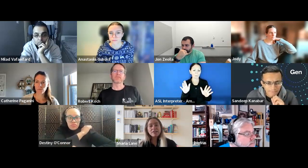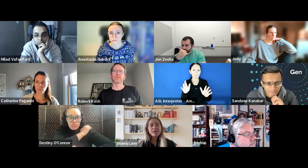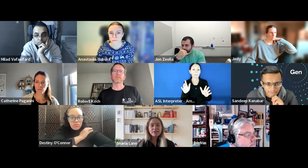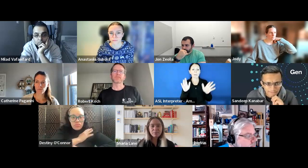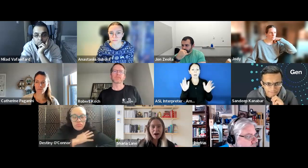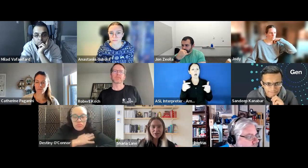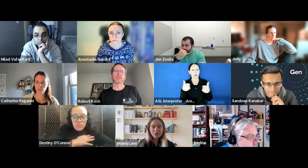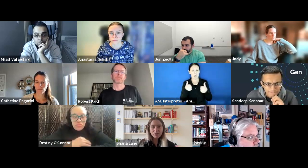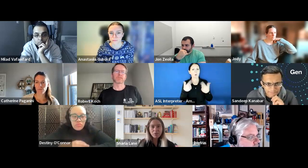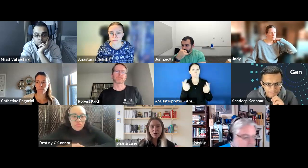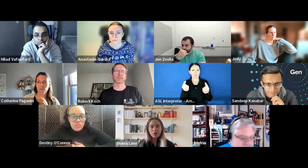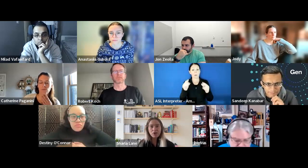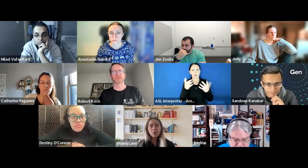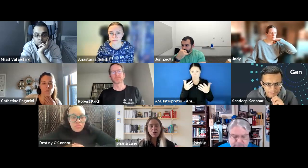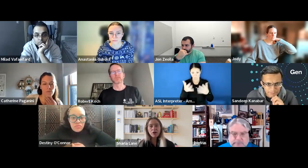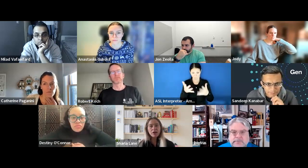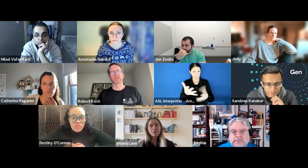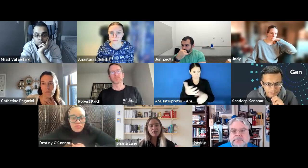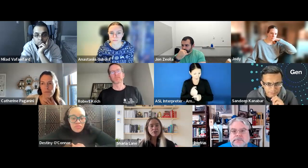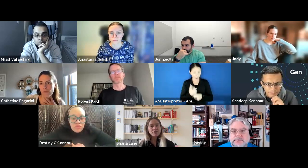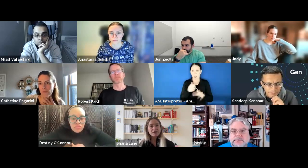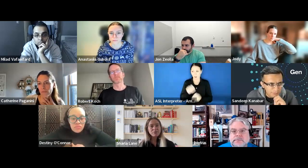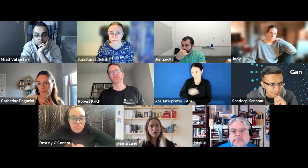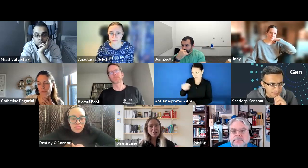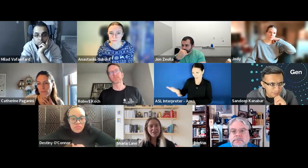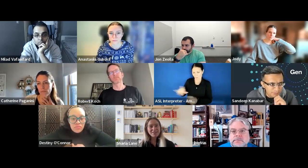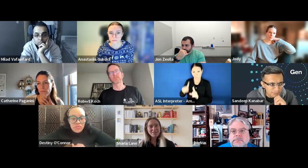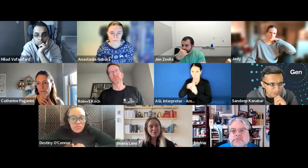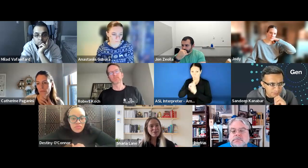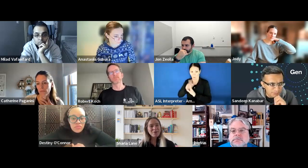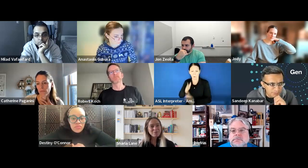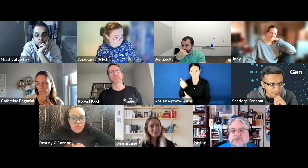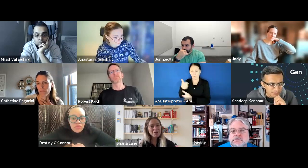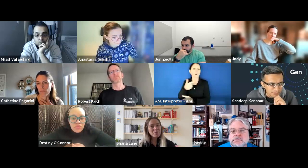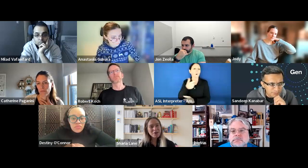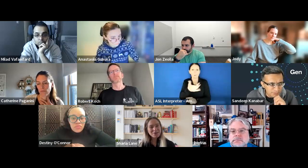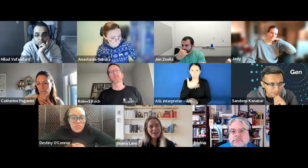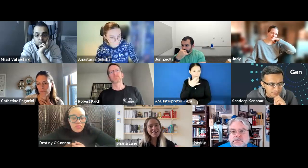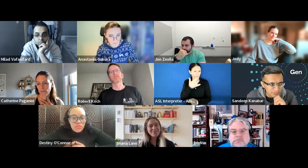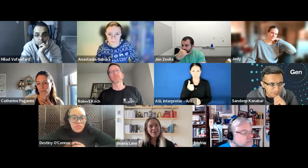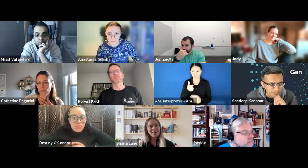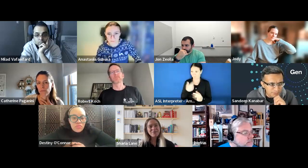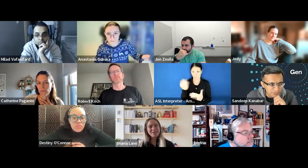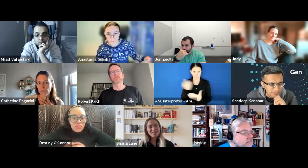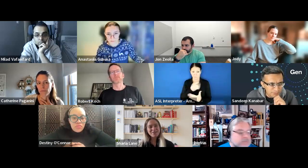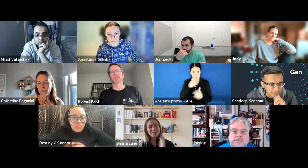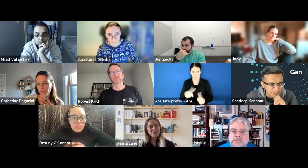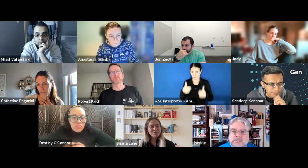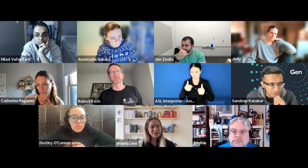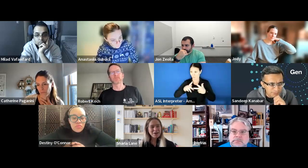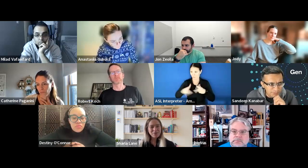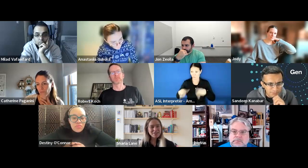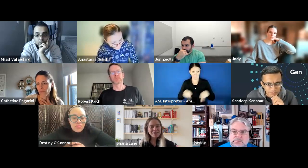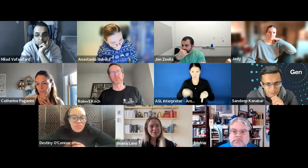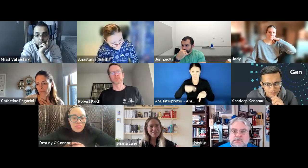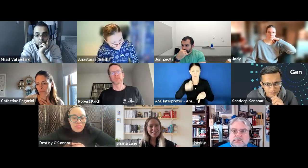then I can send this back to the reporter, or if you're interested in working without me being a bottleneck, then you can